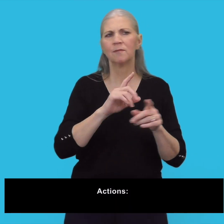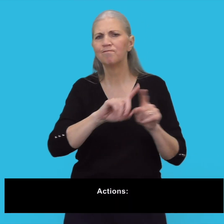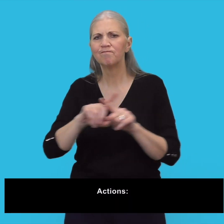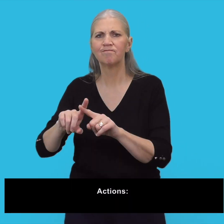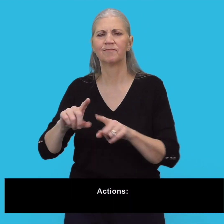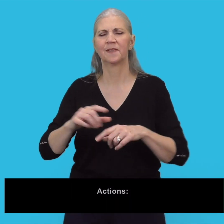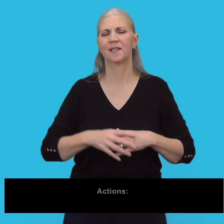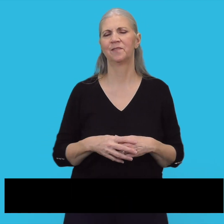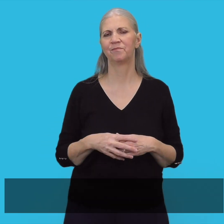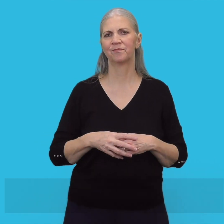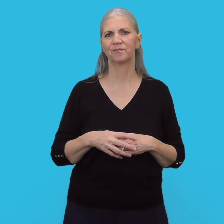Actions.